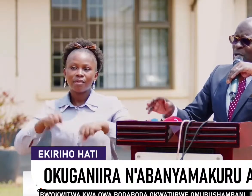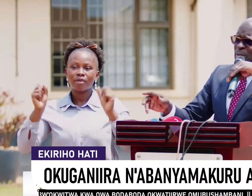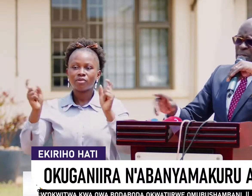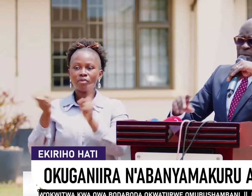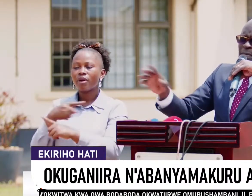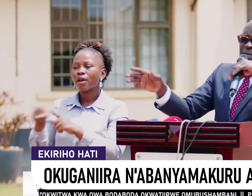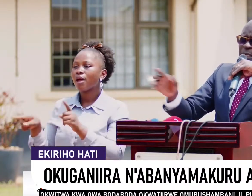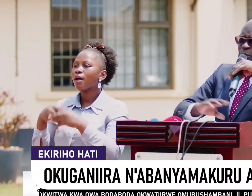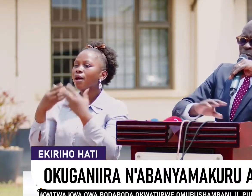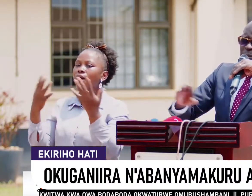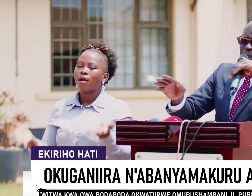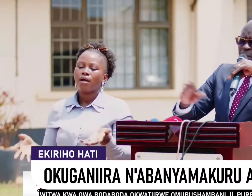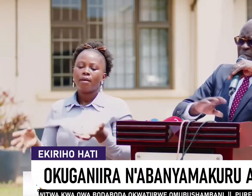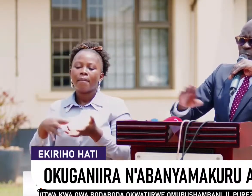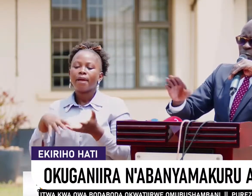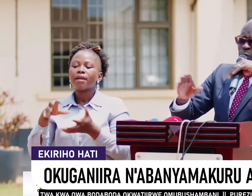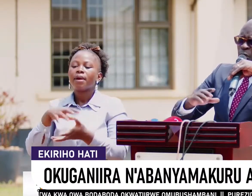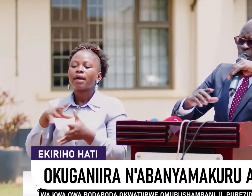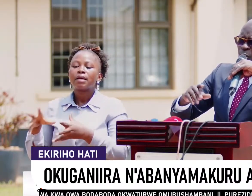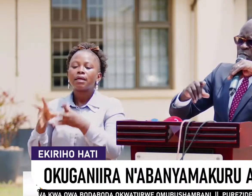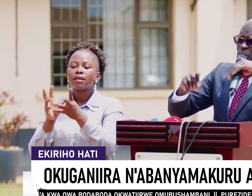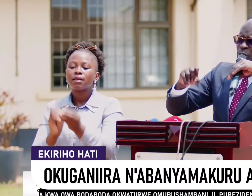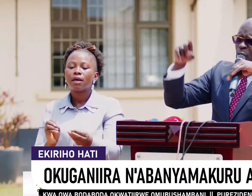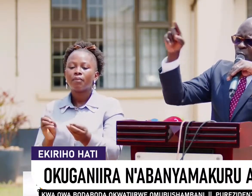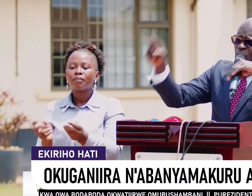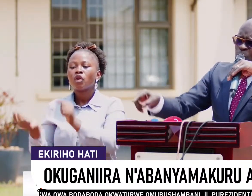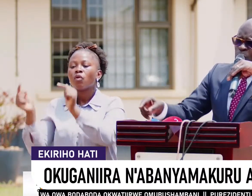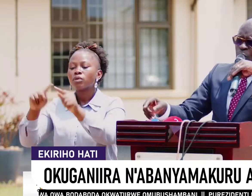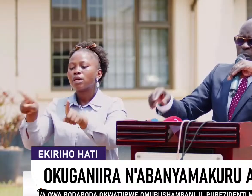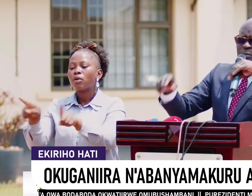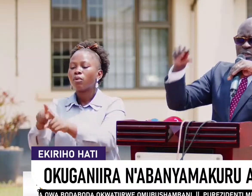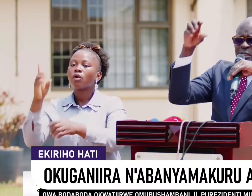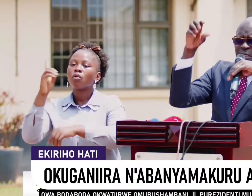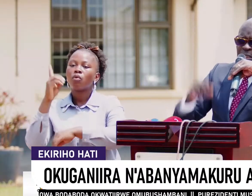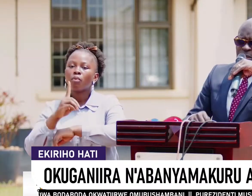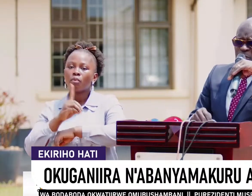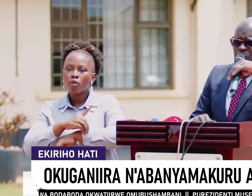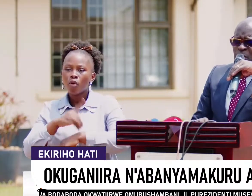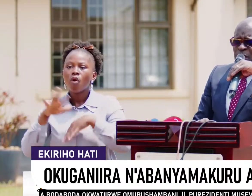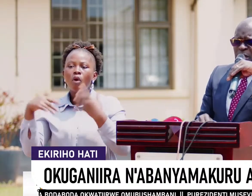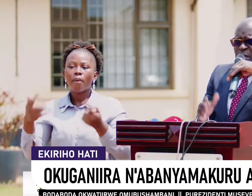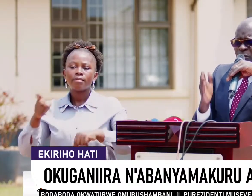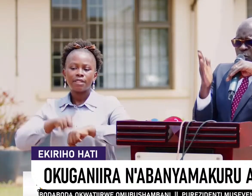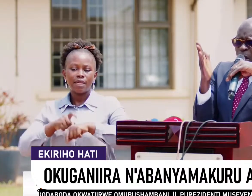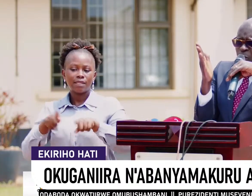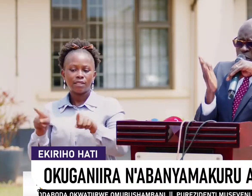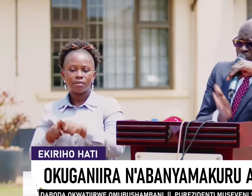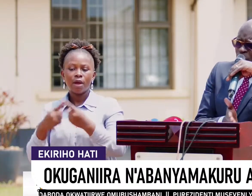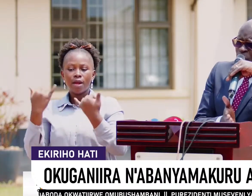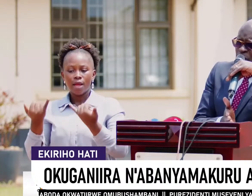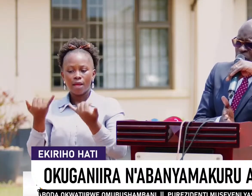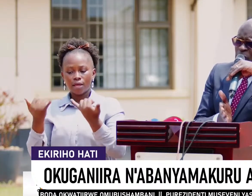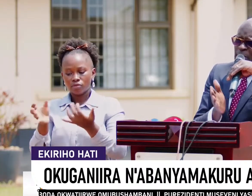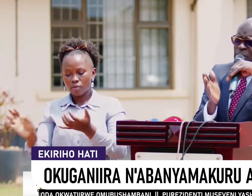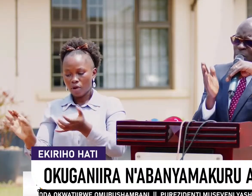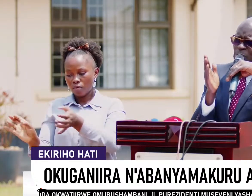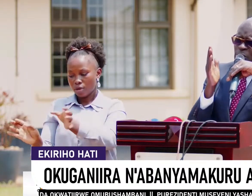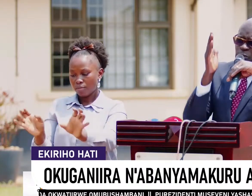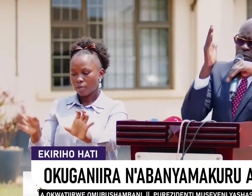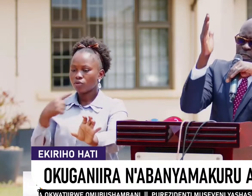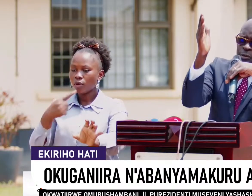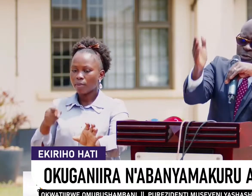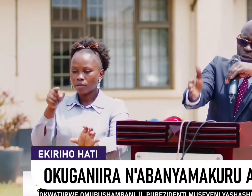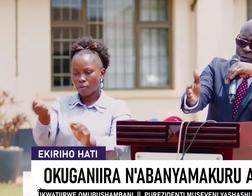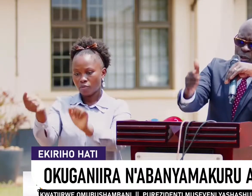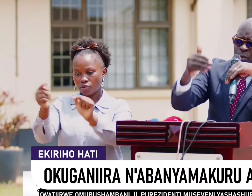baani babadde bagenda okujja olunaku lumu oba mu kiseera kyekimu, naye kati tubaawuddemu nitugamba nti mwe